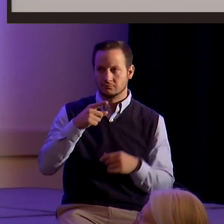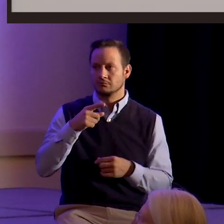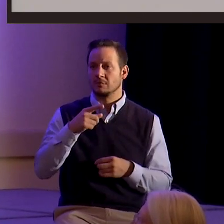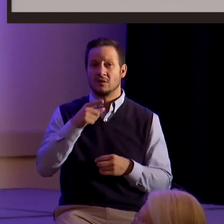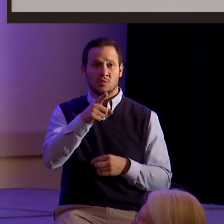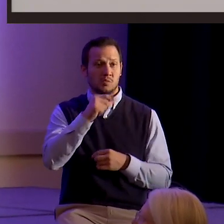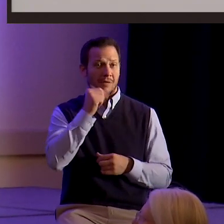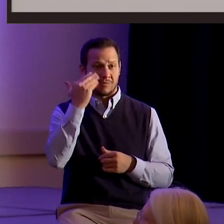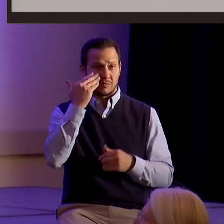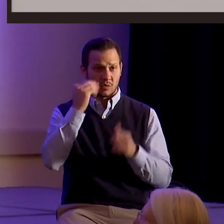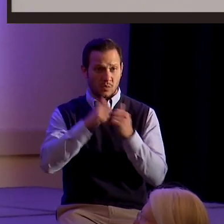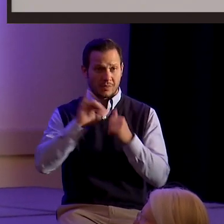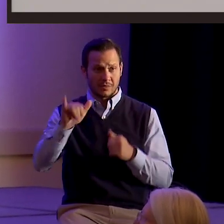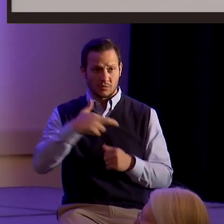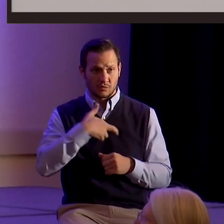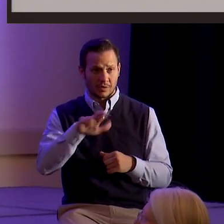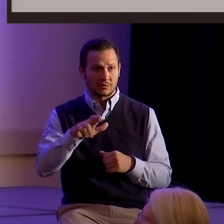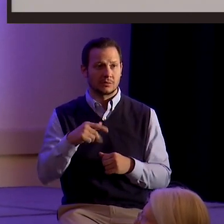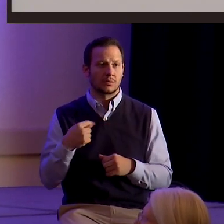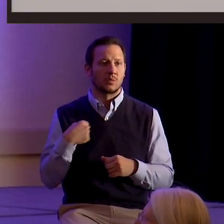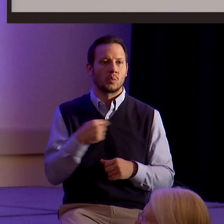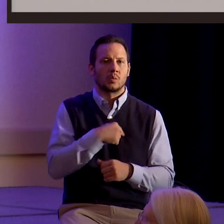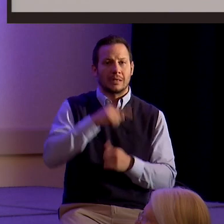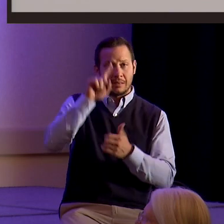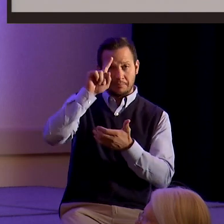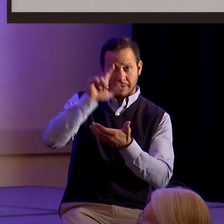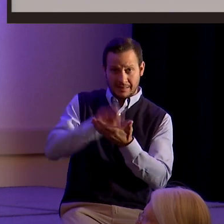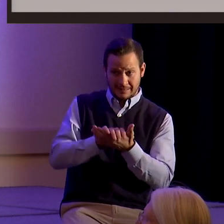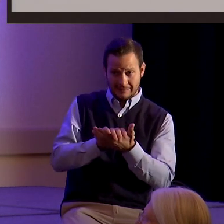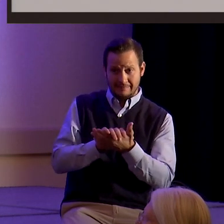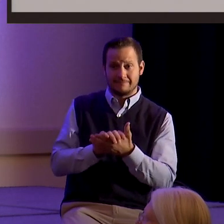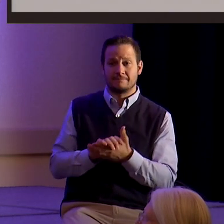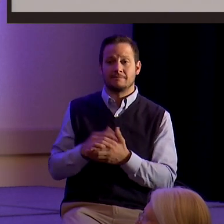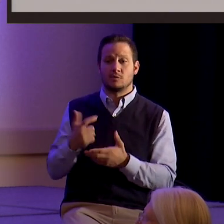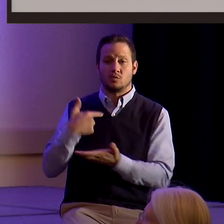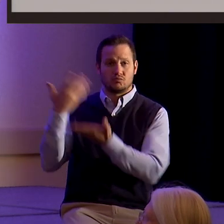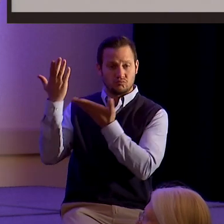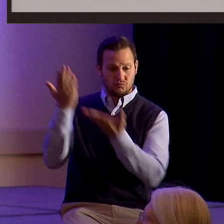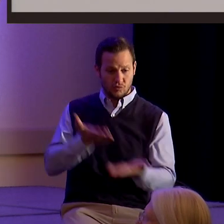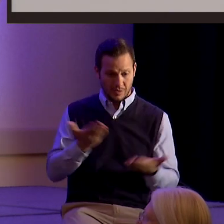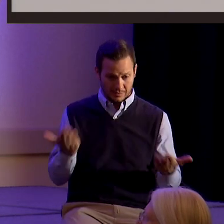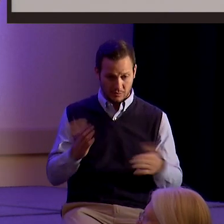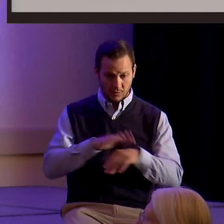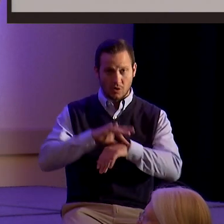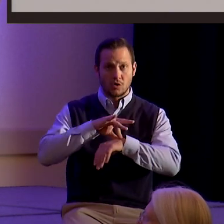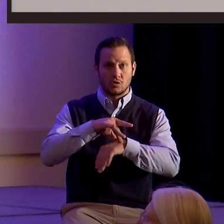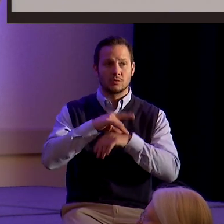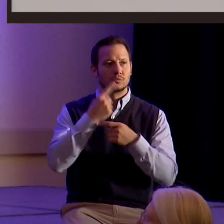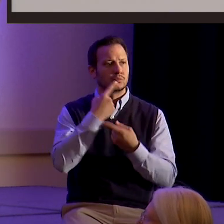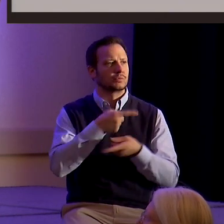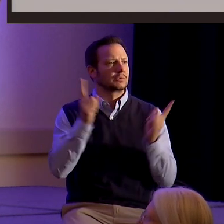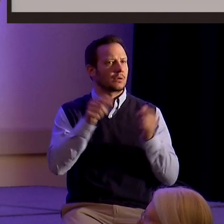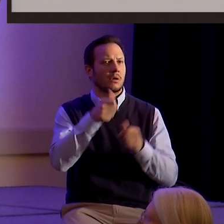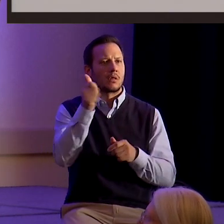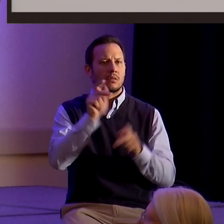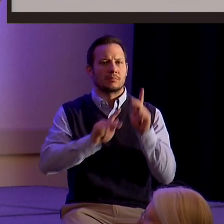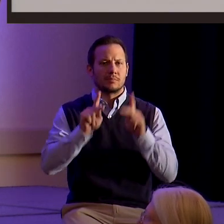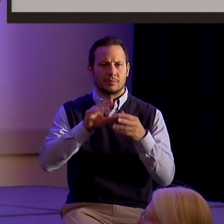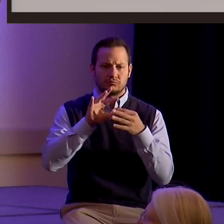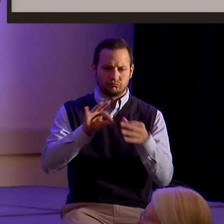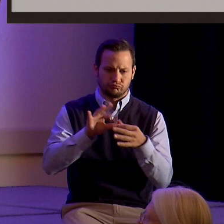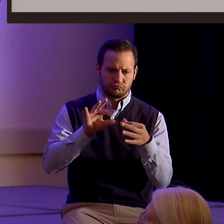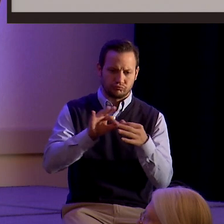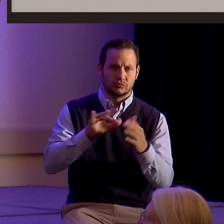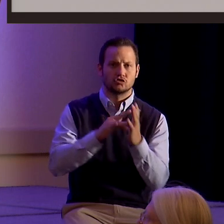aren't familiar, we believed that we were brought on this earth to tell other people the message of Jesus